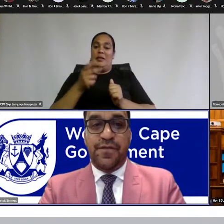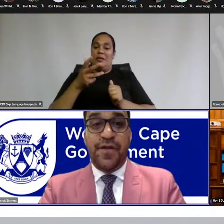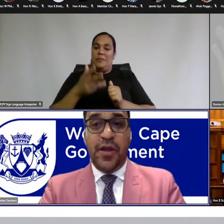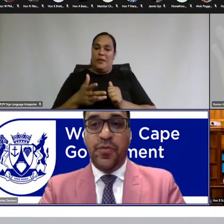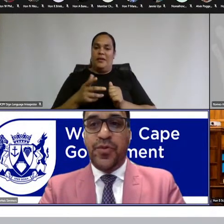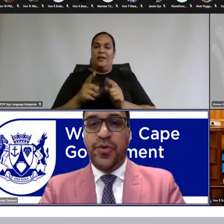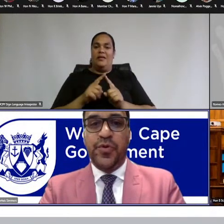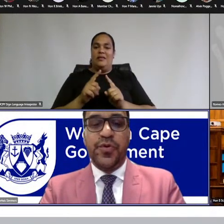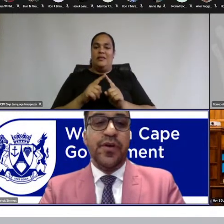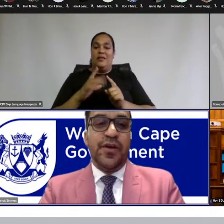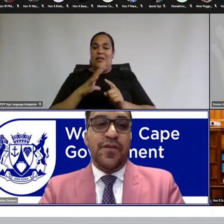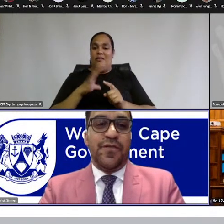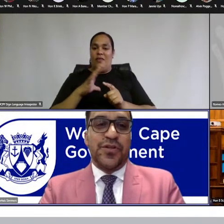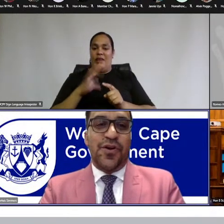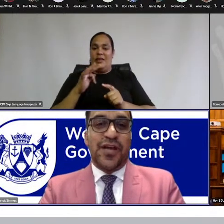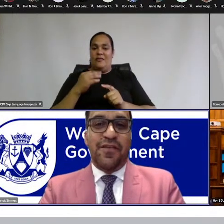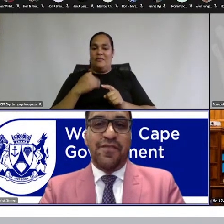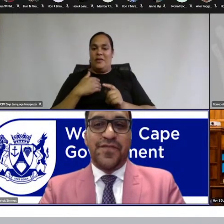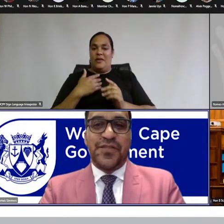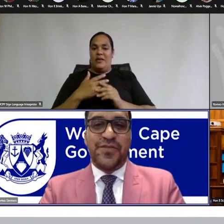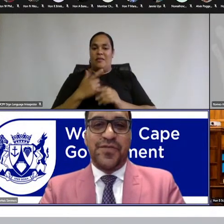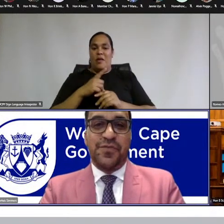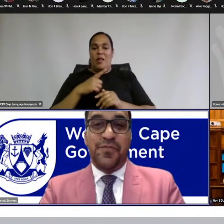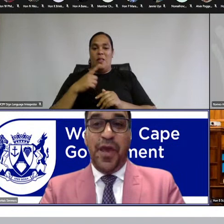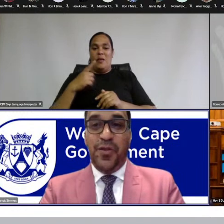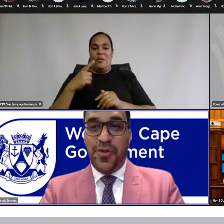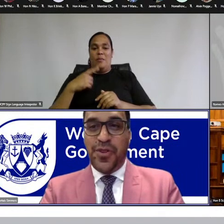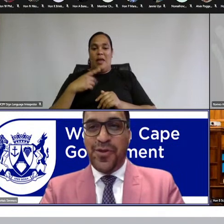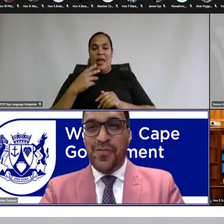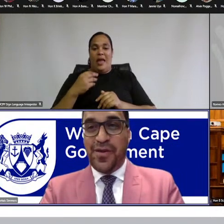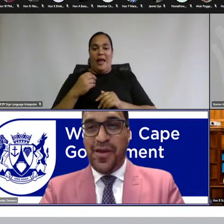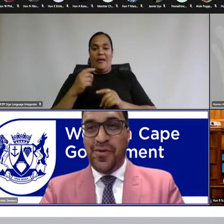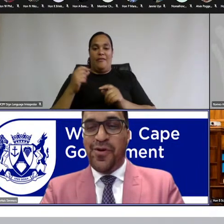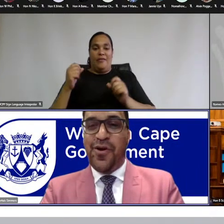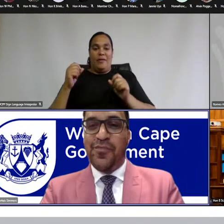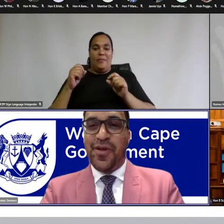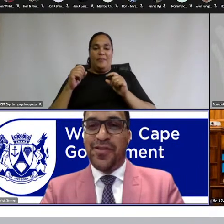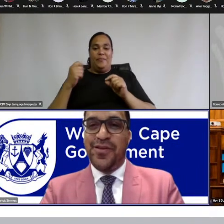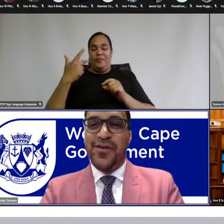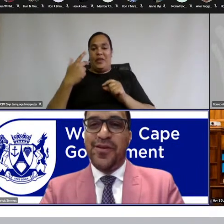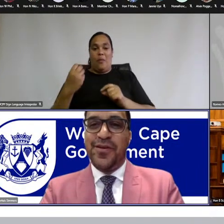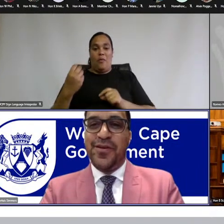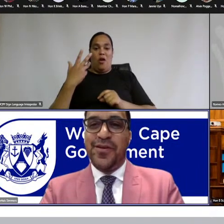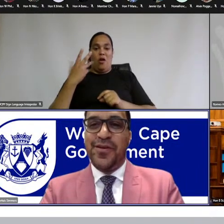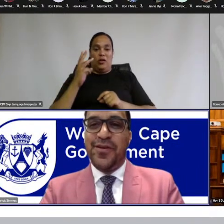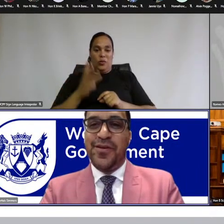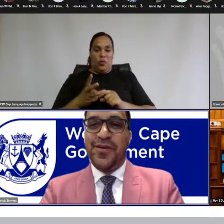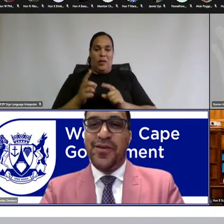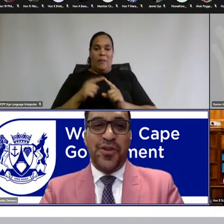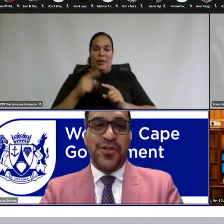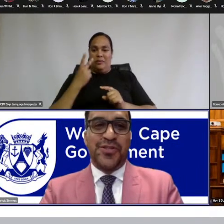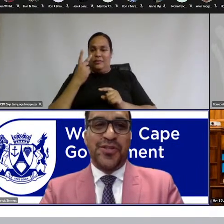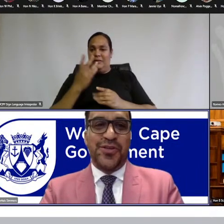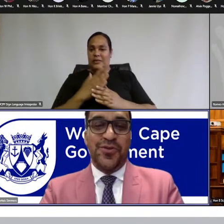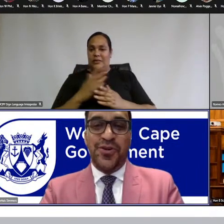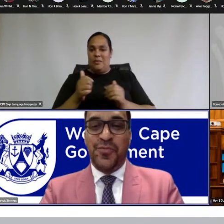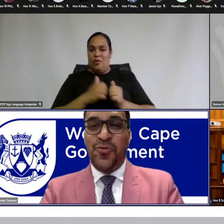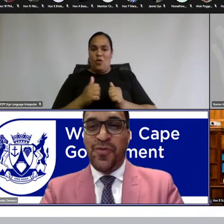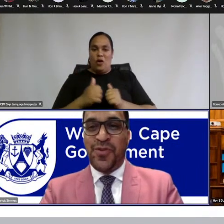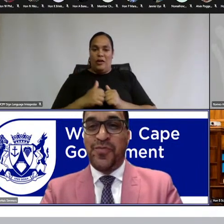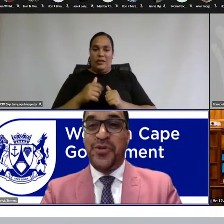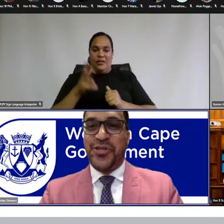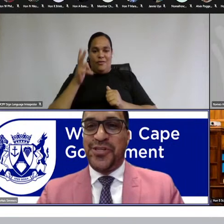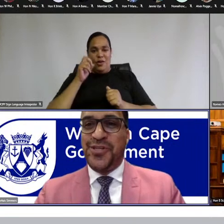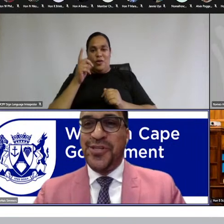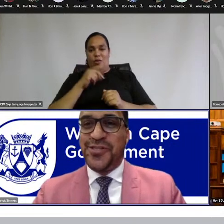it's fine with you, for as long as I have sufficient bandwidth, I will keep my camera on, but I've noted some of my colleagues, you hear them